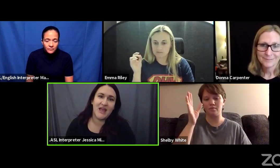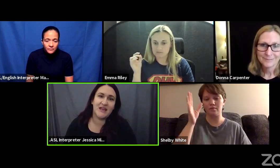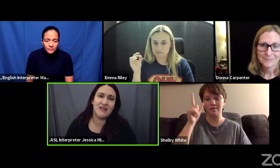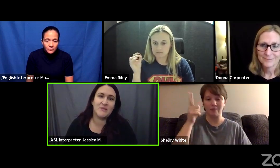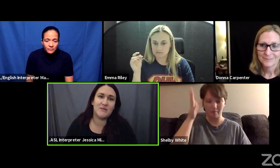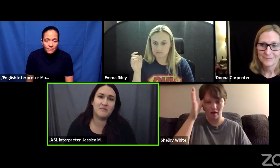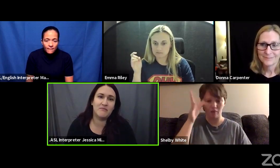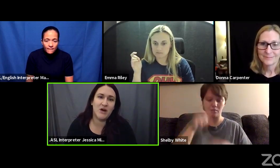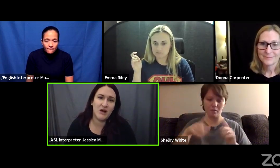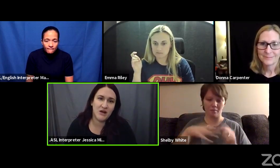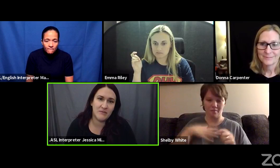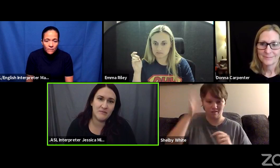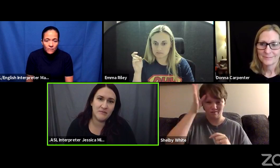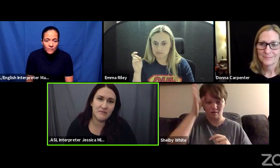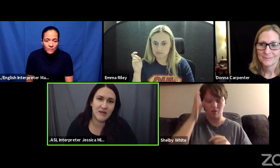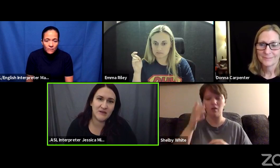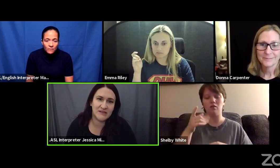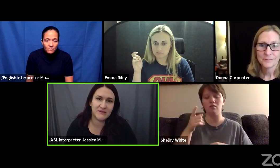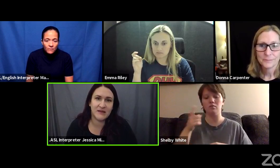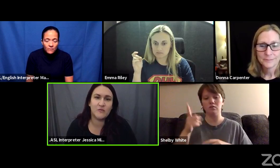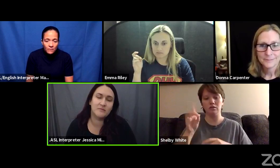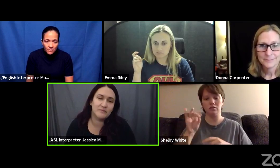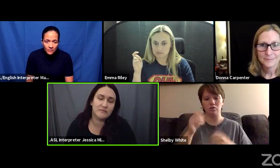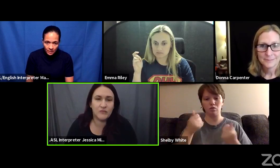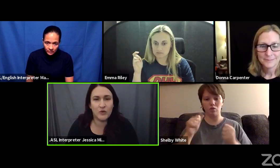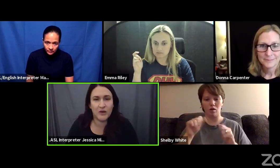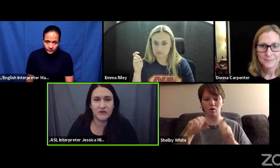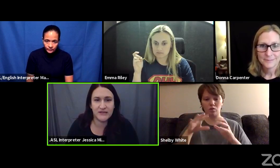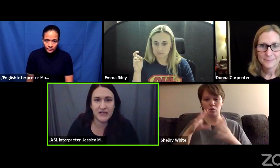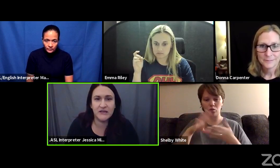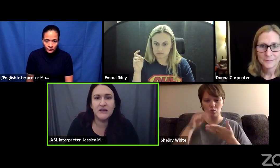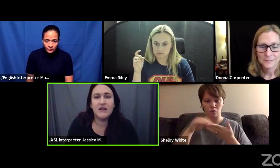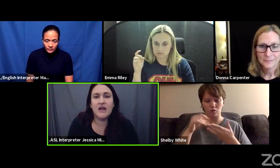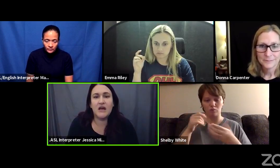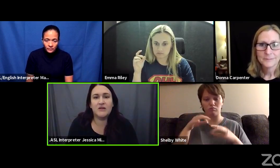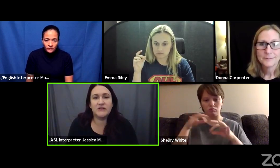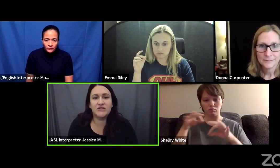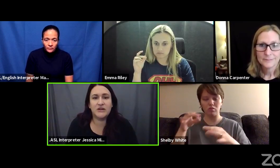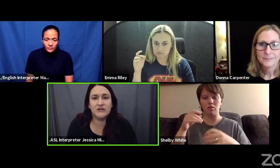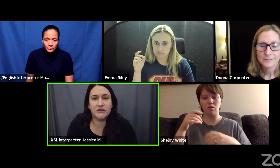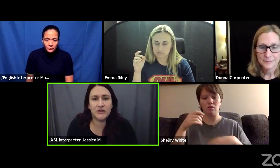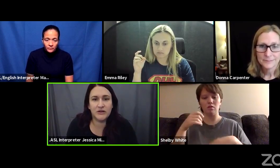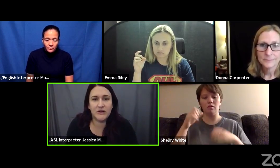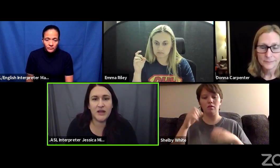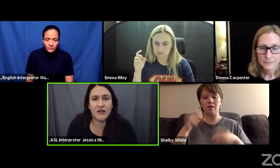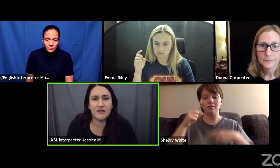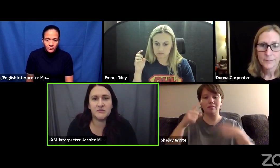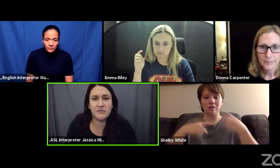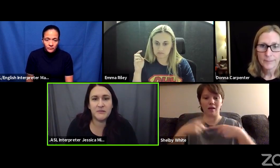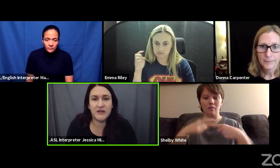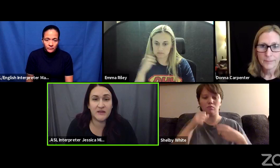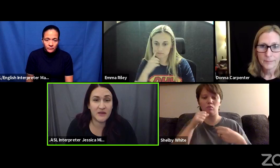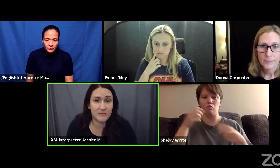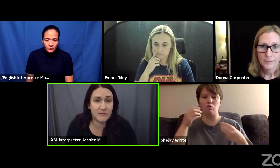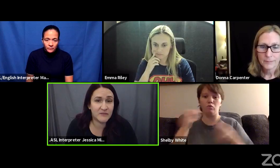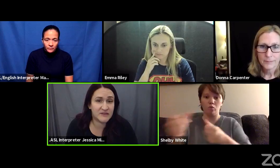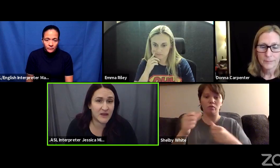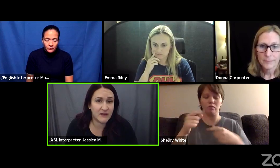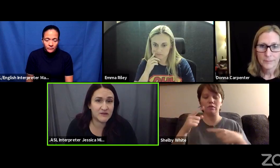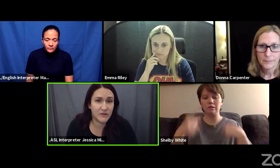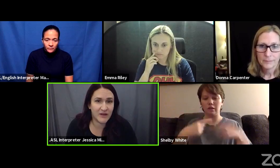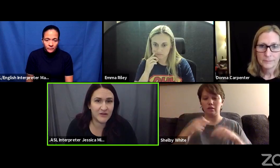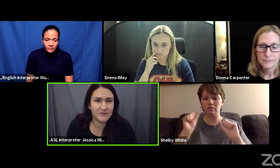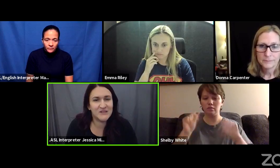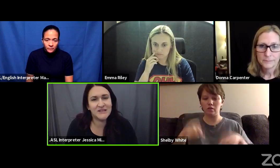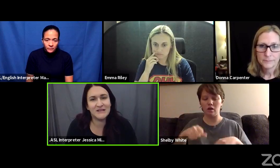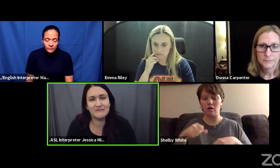thing. And then my mom and my stepdad, well, who I call dad, really tried to learn and picked up sign